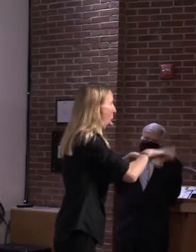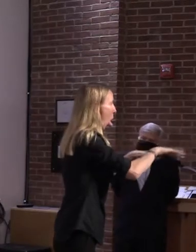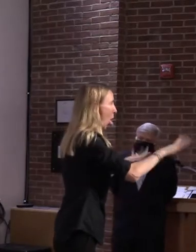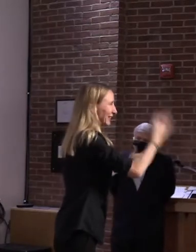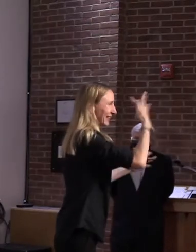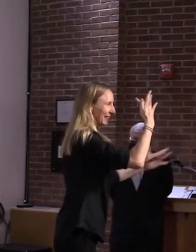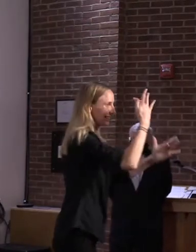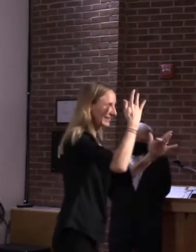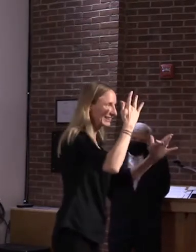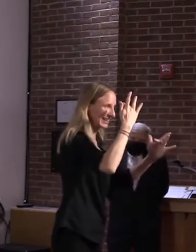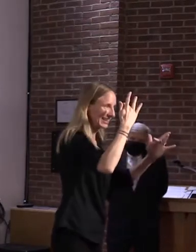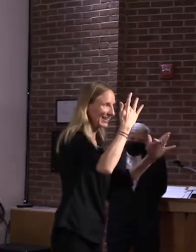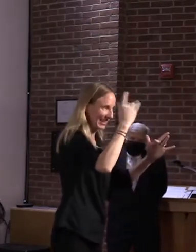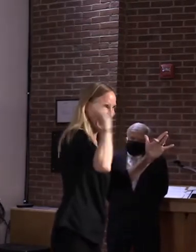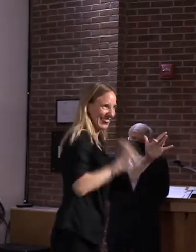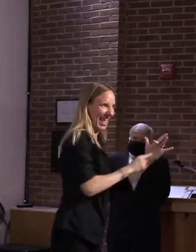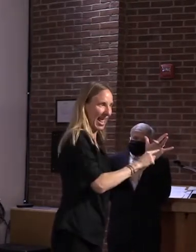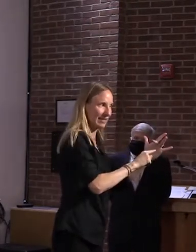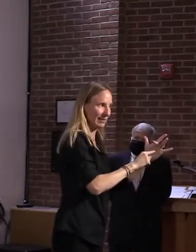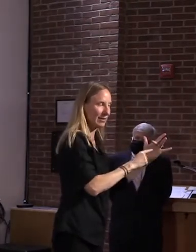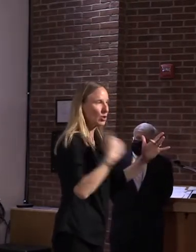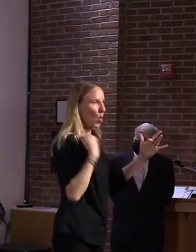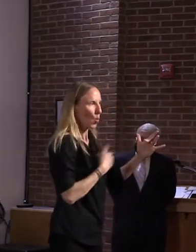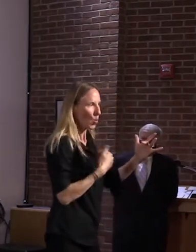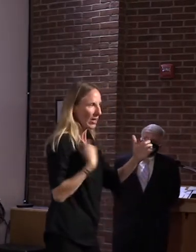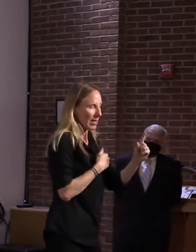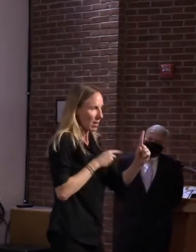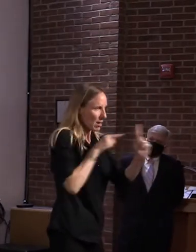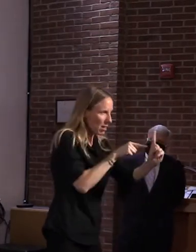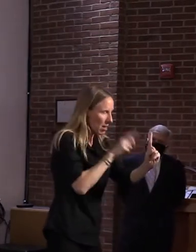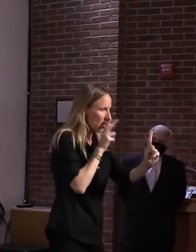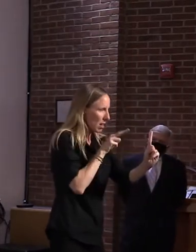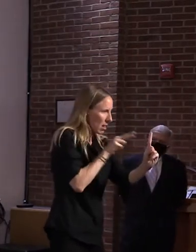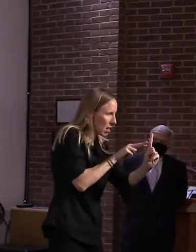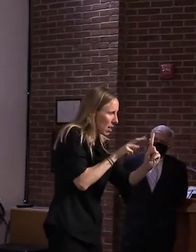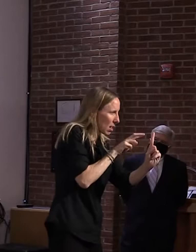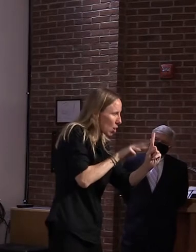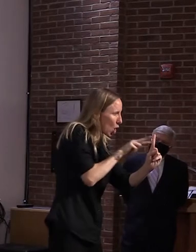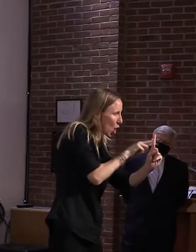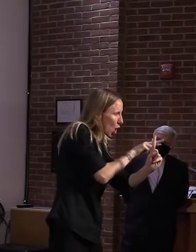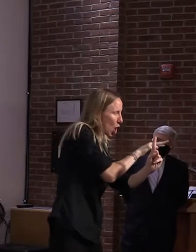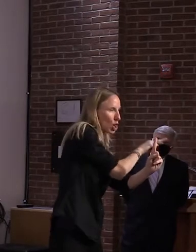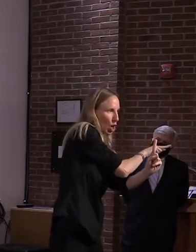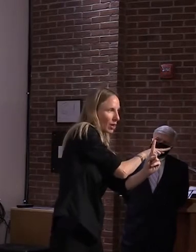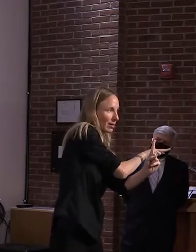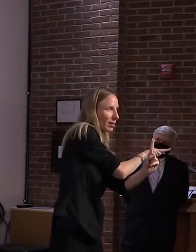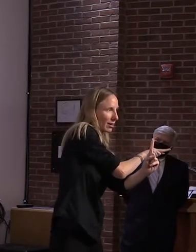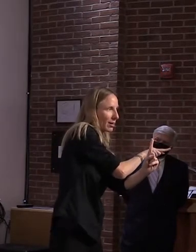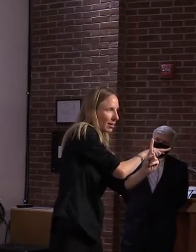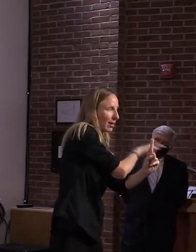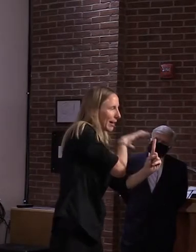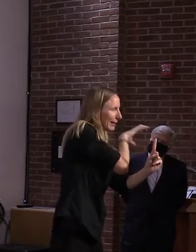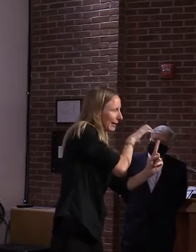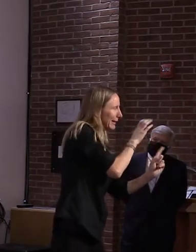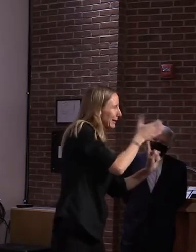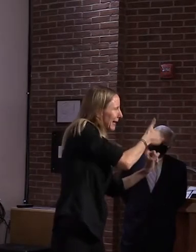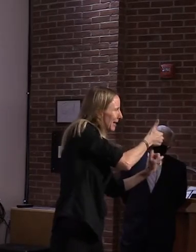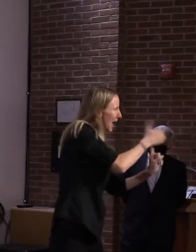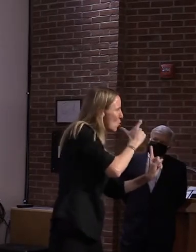We could not enjoy success if that were our process. Here are some statistics from the